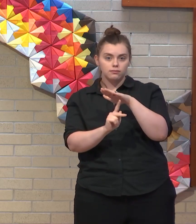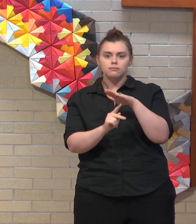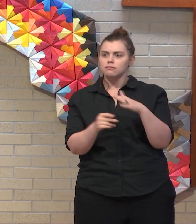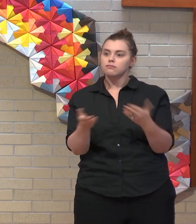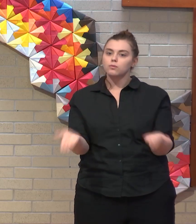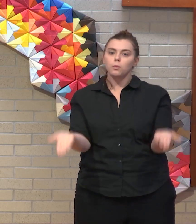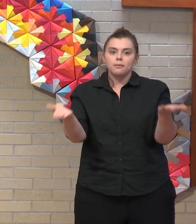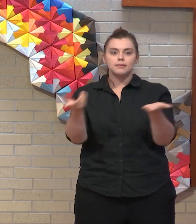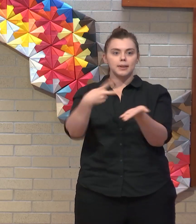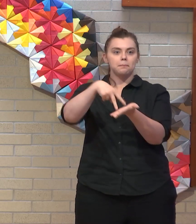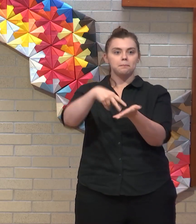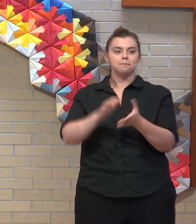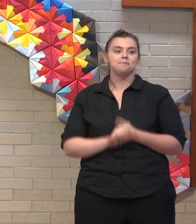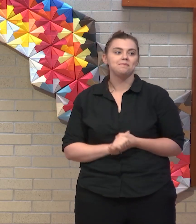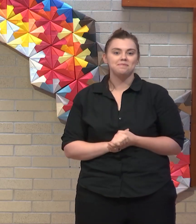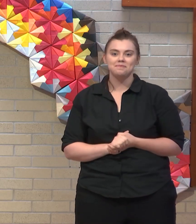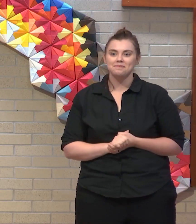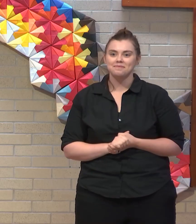please stand.